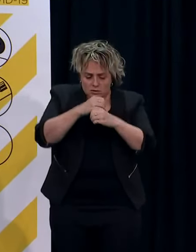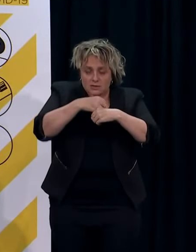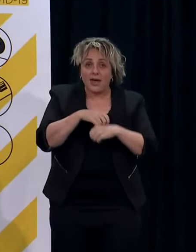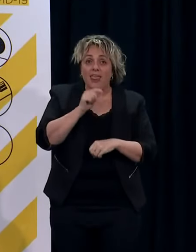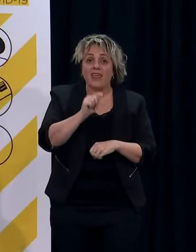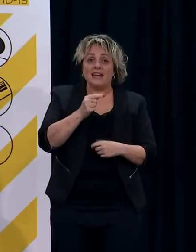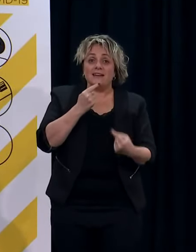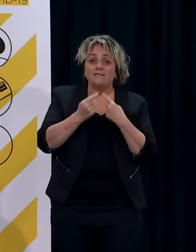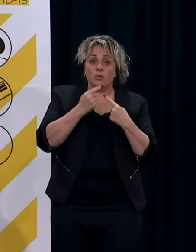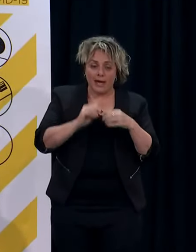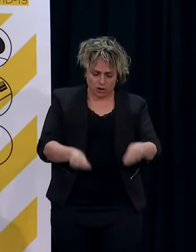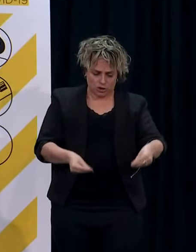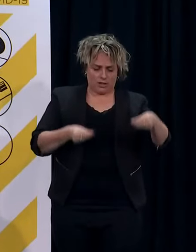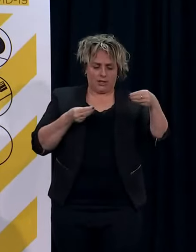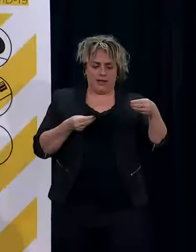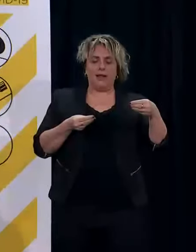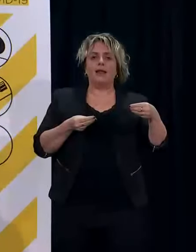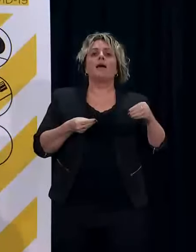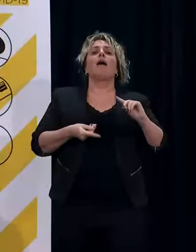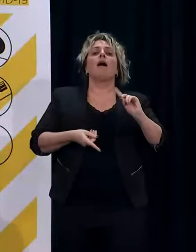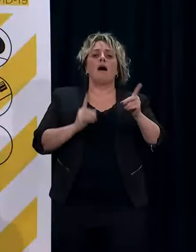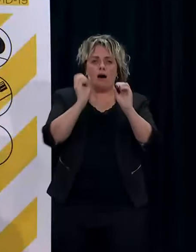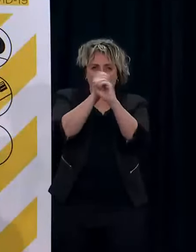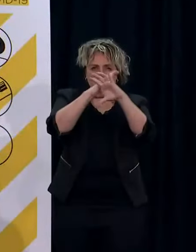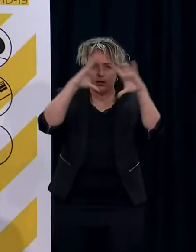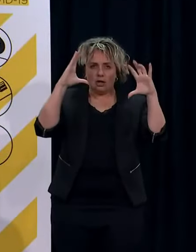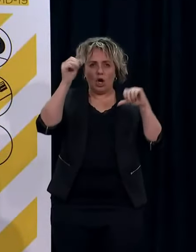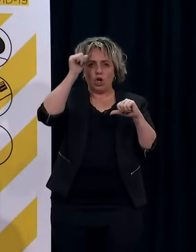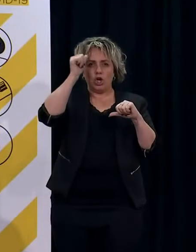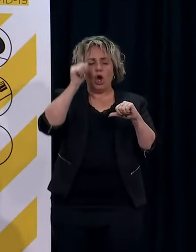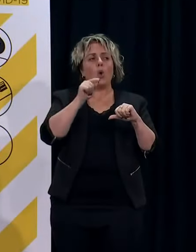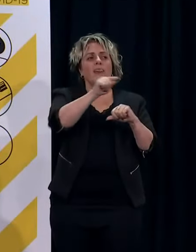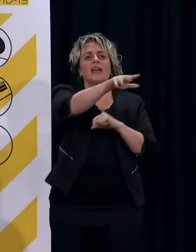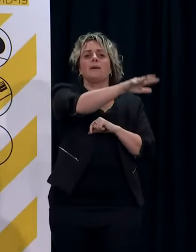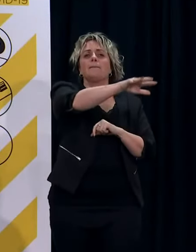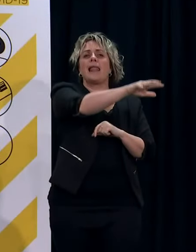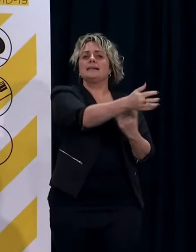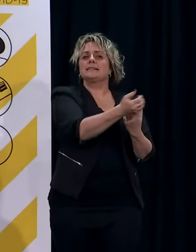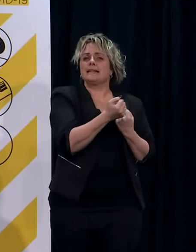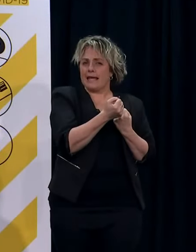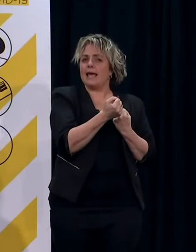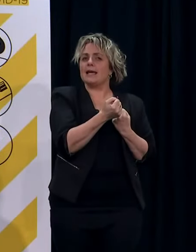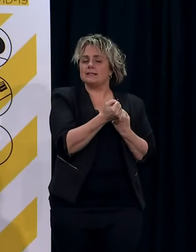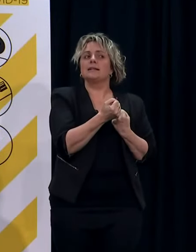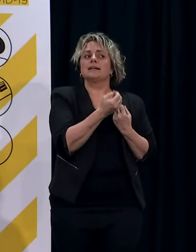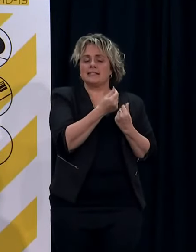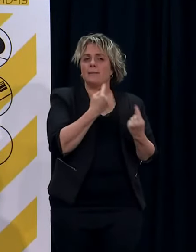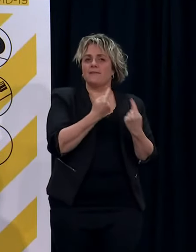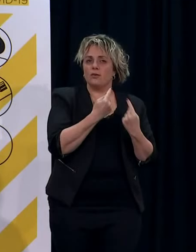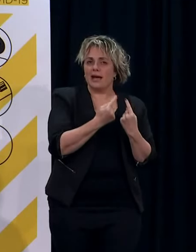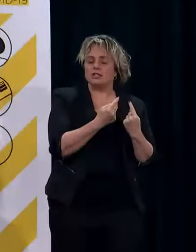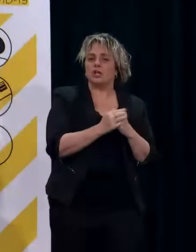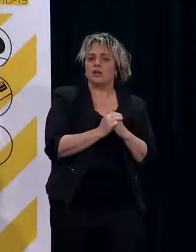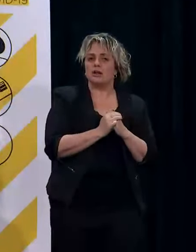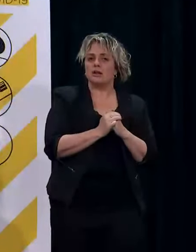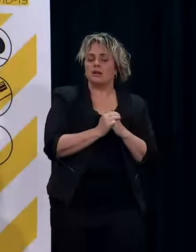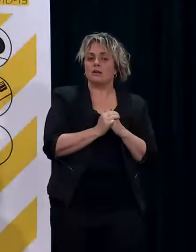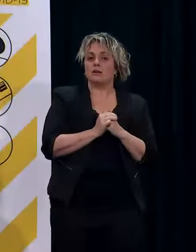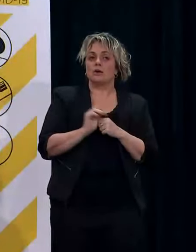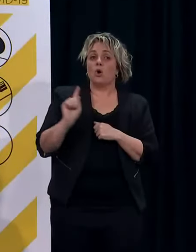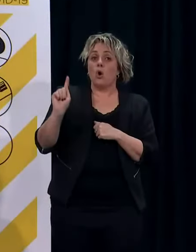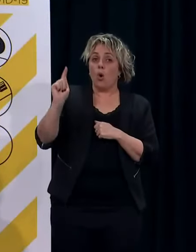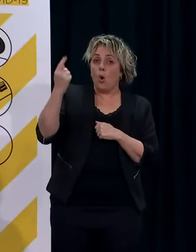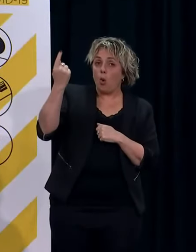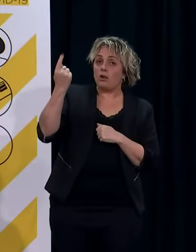helps us to link those cases to the outbreak. So at the moment, there's nothing that our AFS colleagues in Auckland are reporting